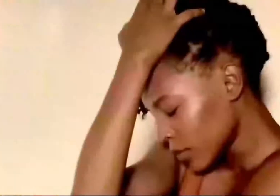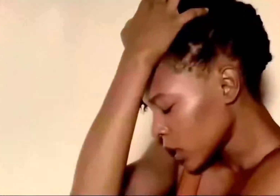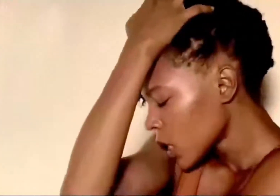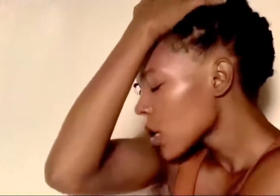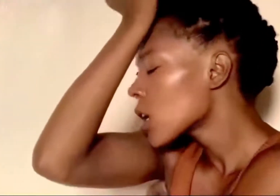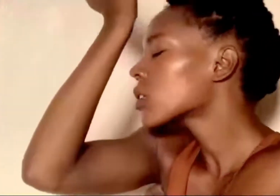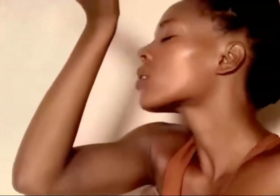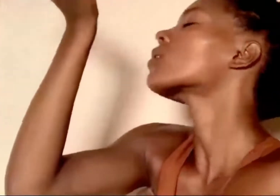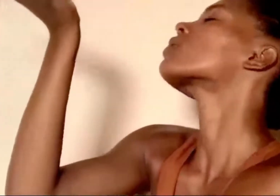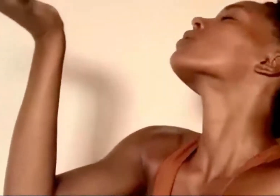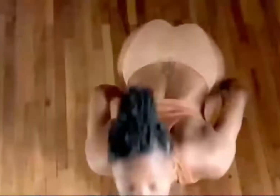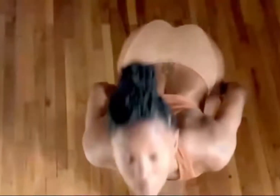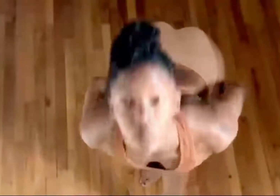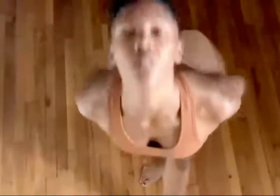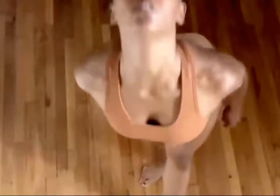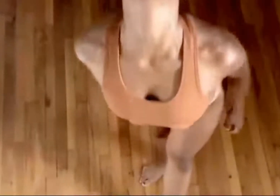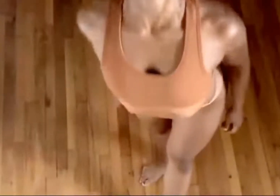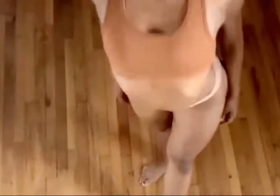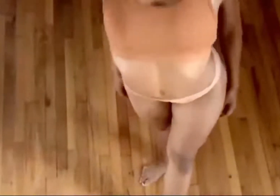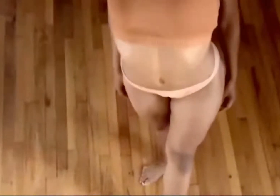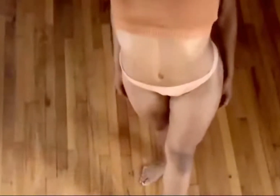true.